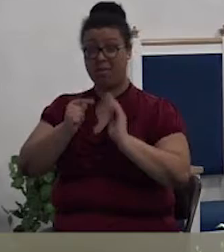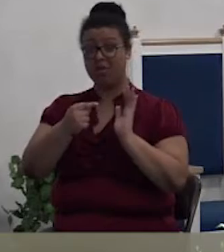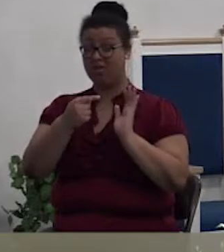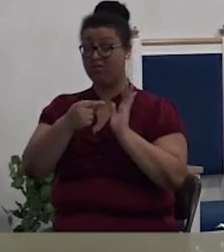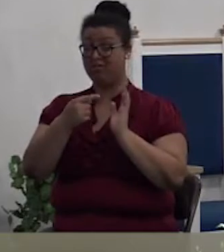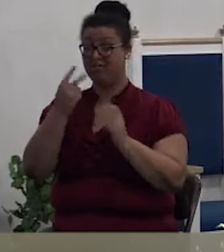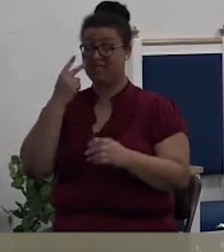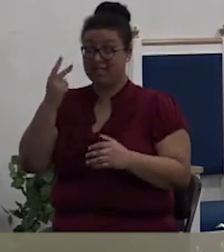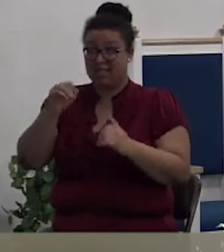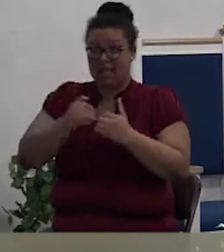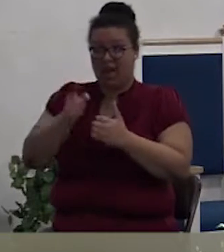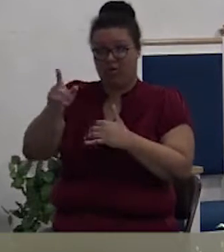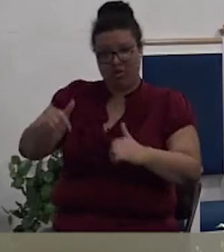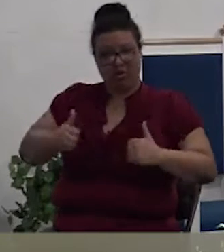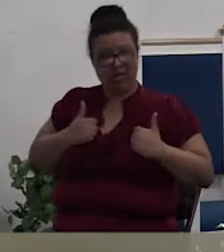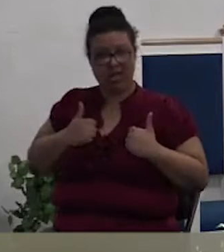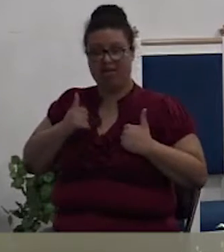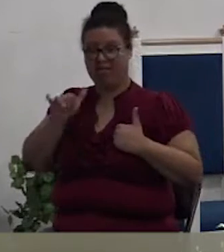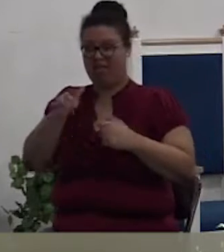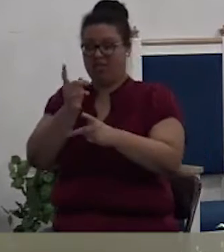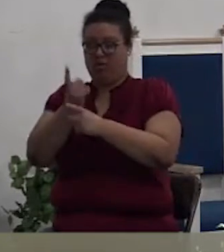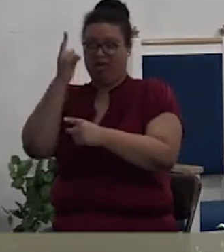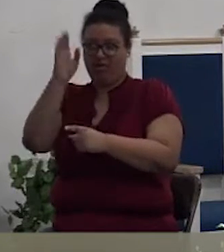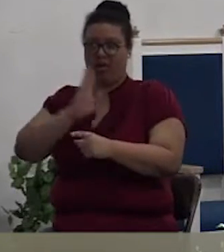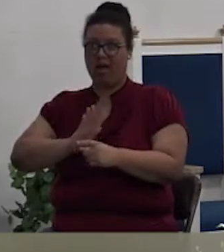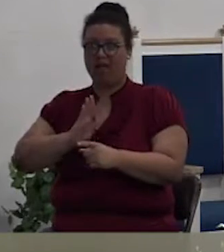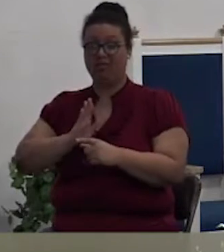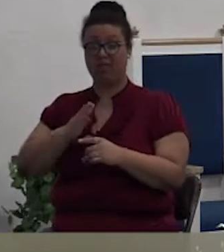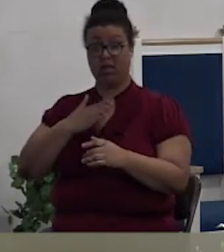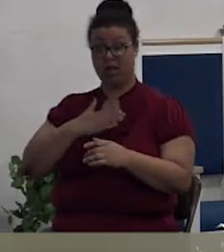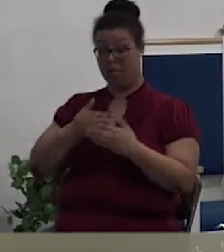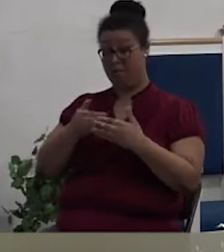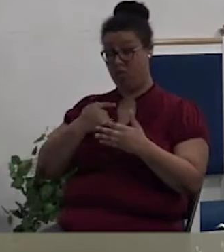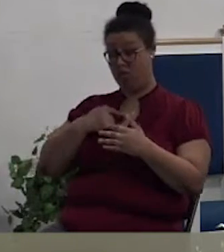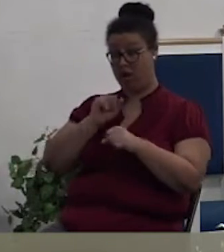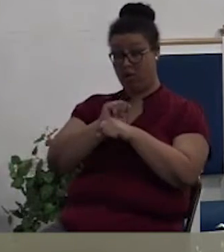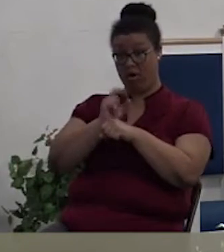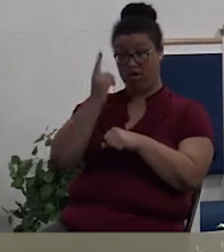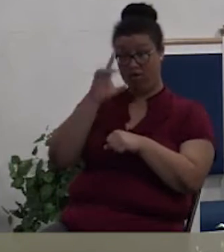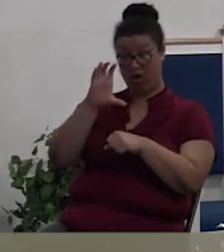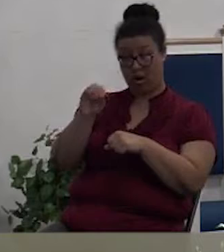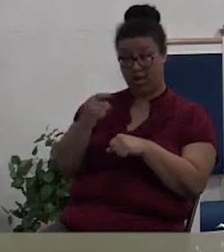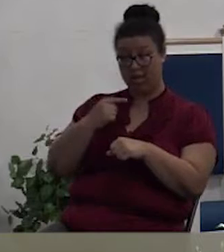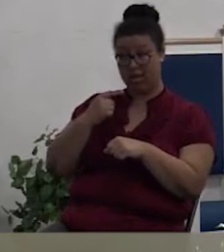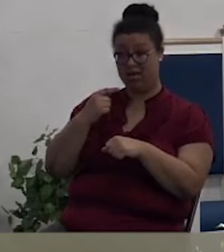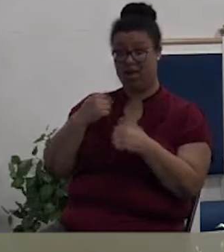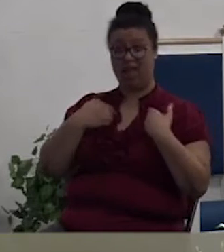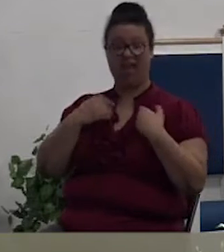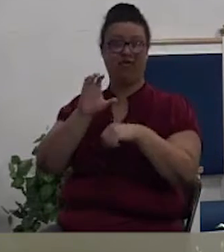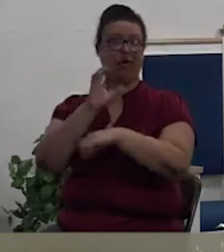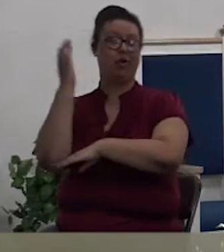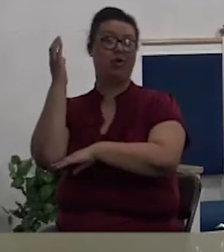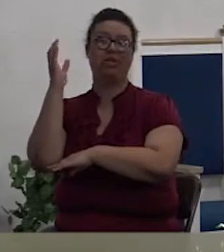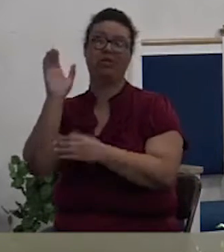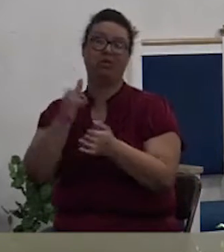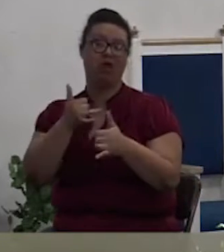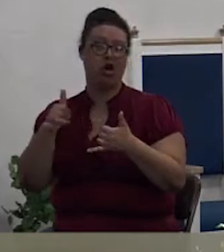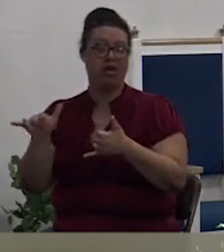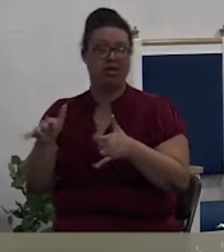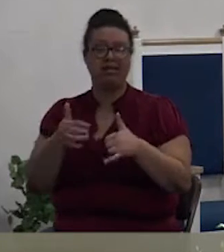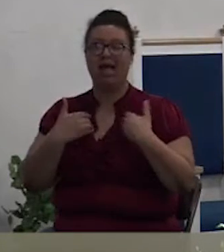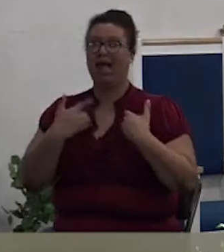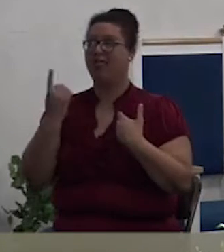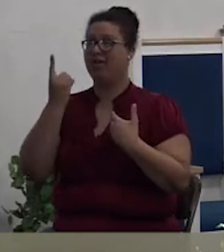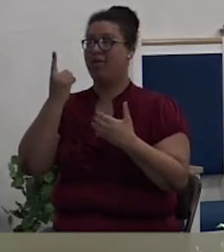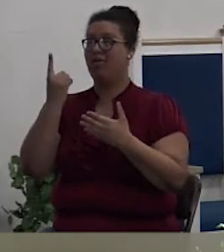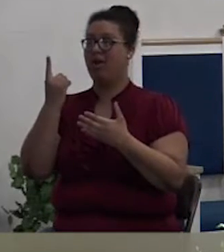God. When the company that I used to work for, when they would have Christmas parties, they would have everybody sign a